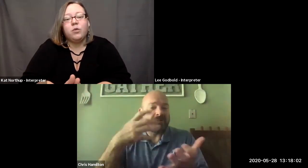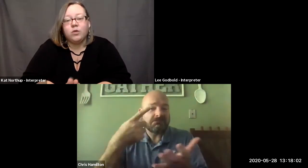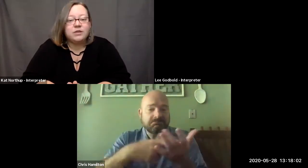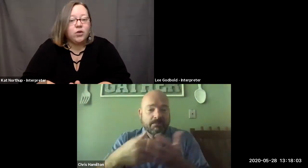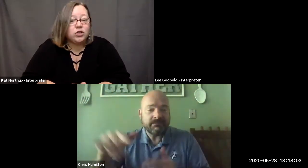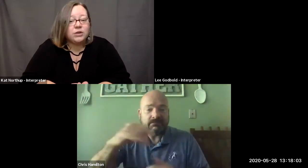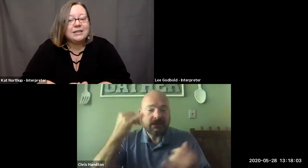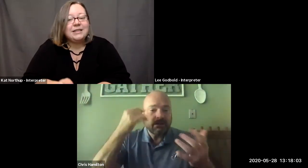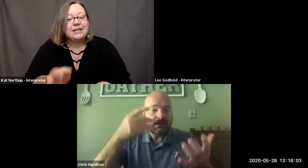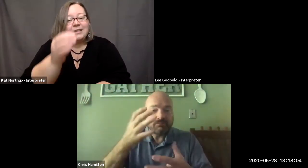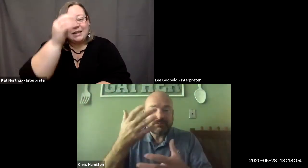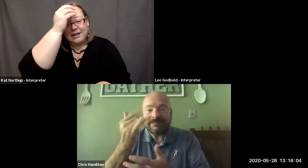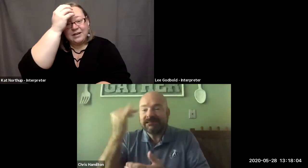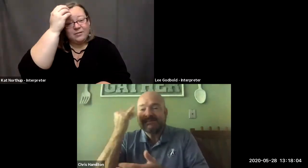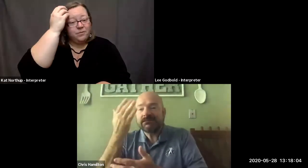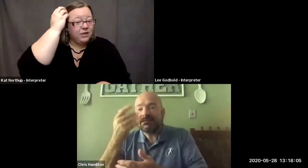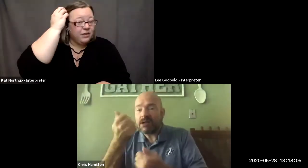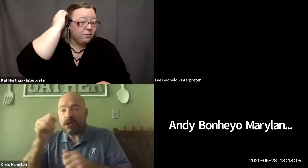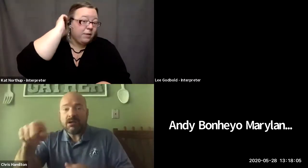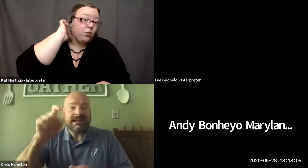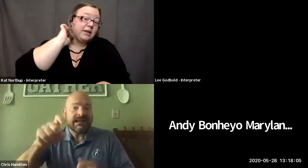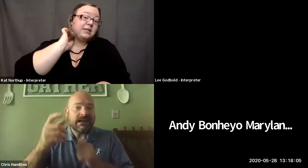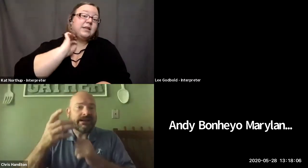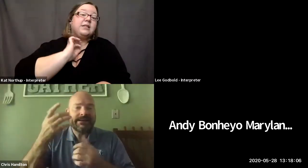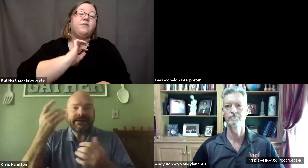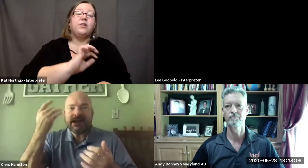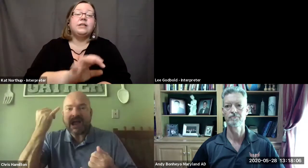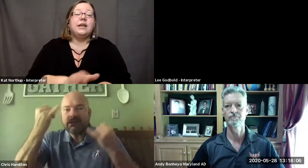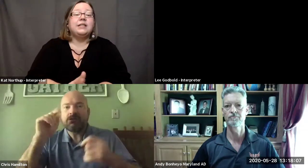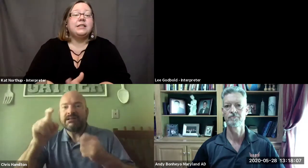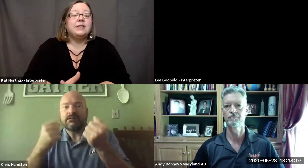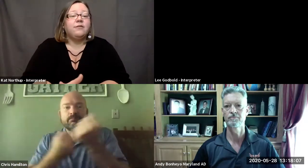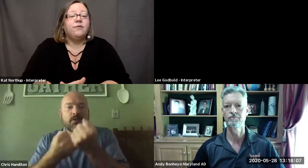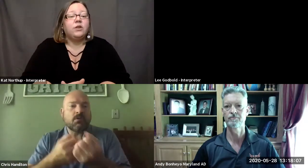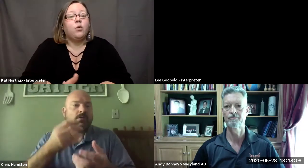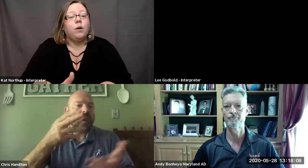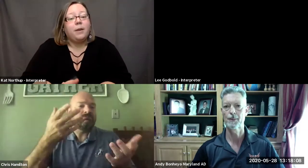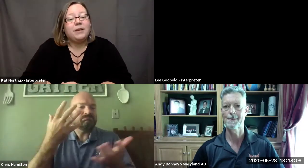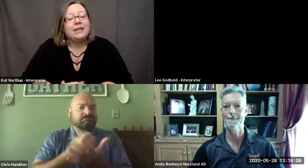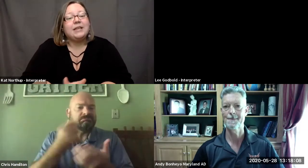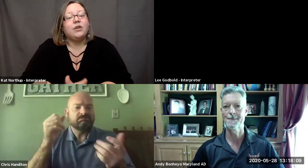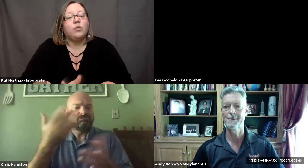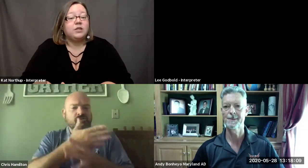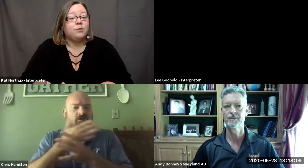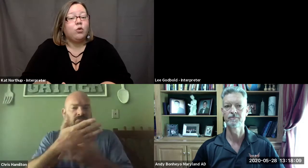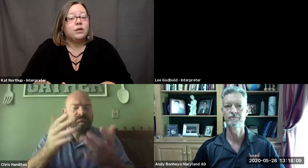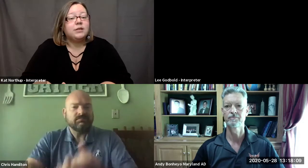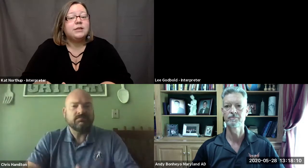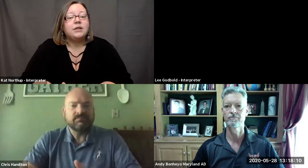awards virtually. Maybe we can discuss various ideas of, you know, what may be needed or what supports. So